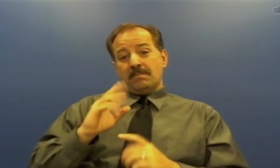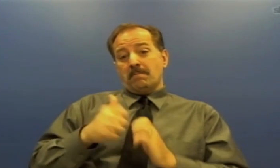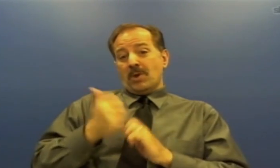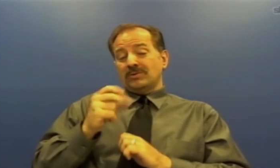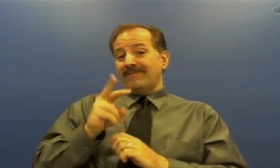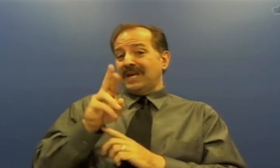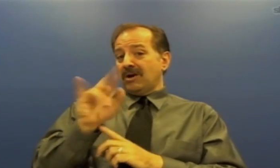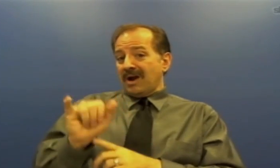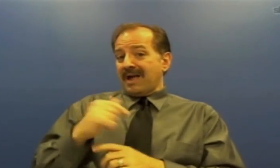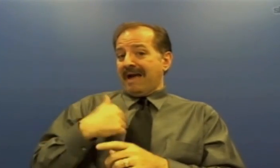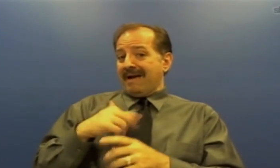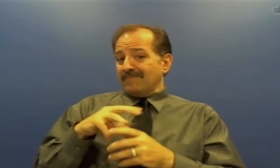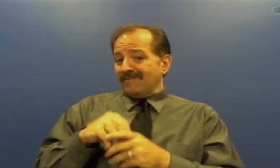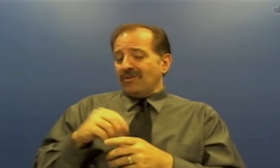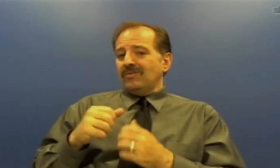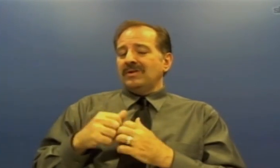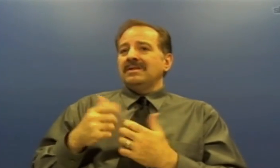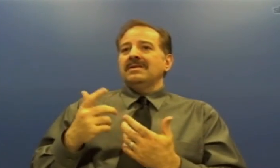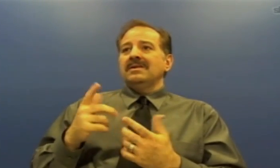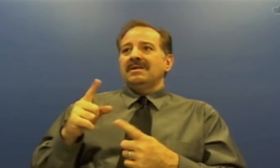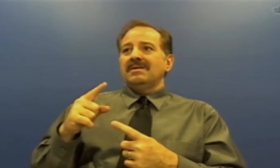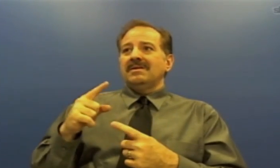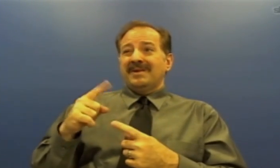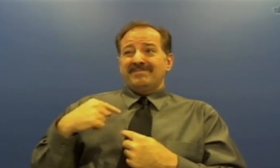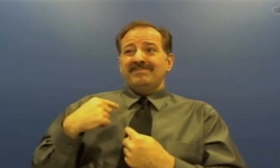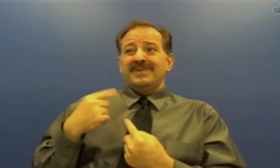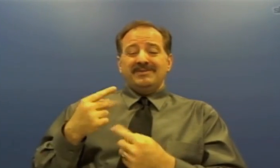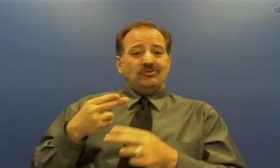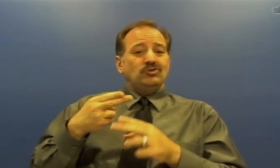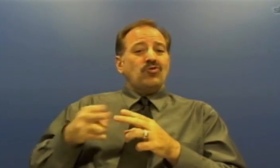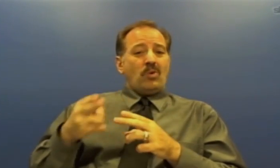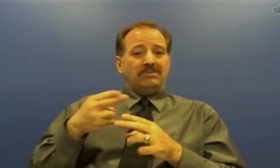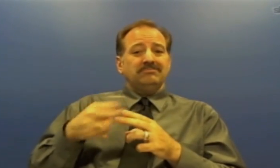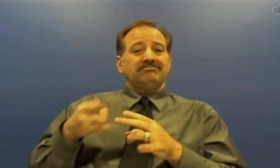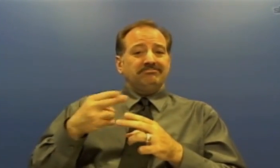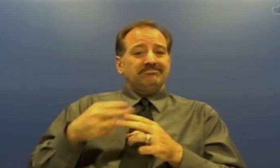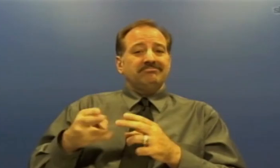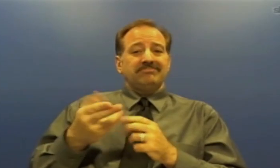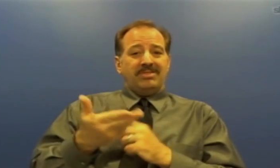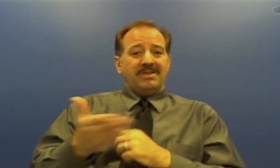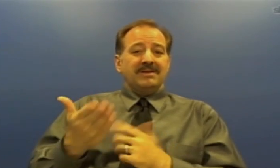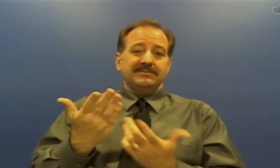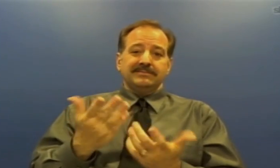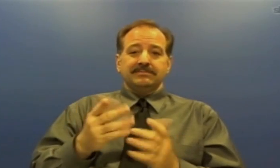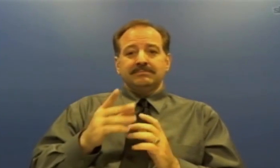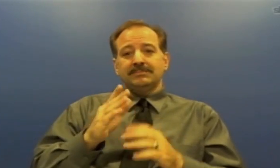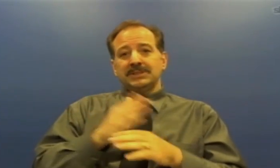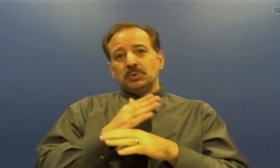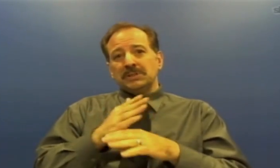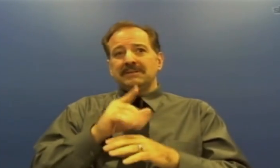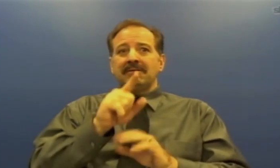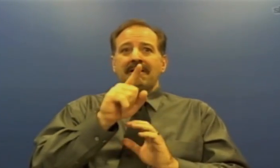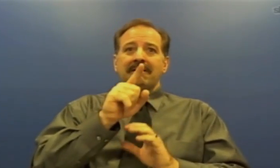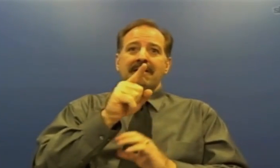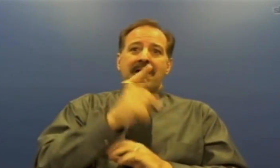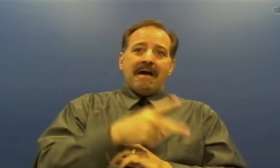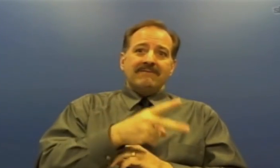My personal experiences have been that my work with VRI throughout the years has been for pretty nominal kinds